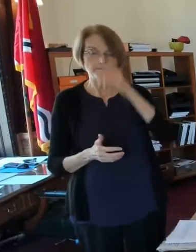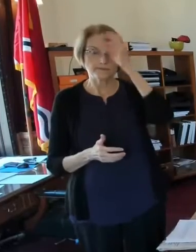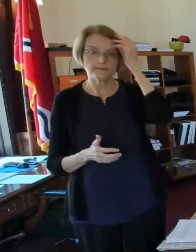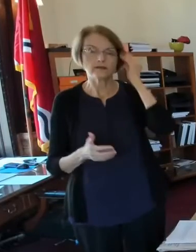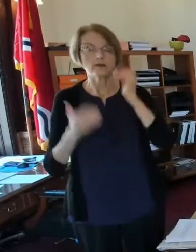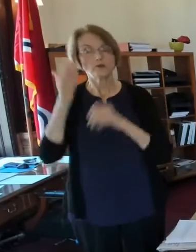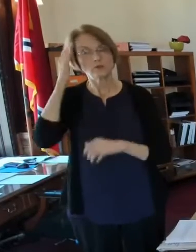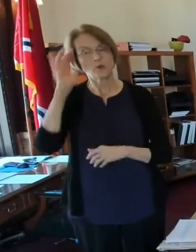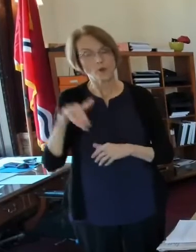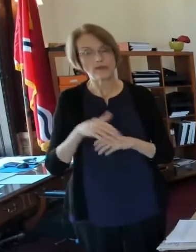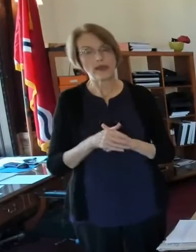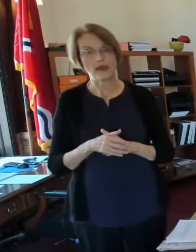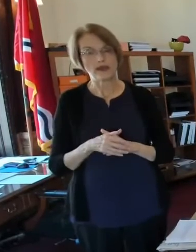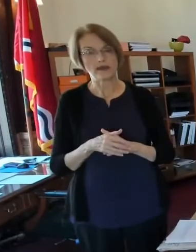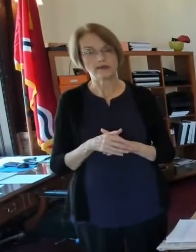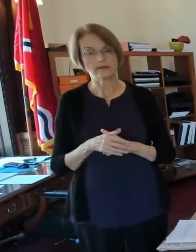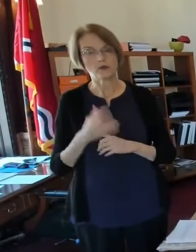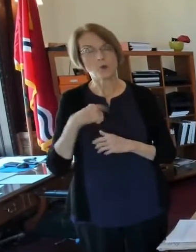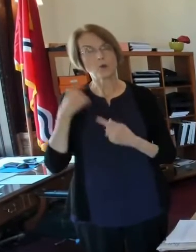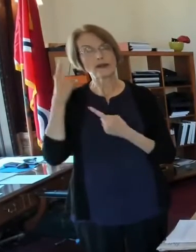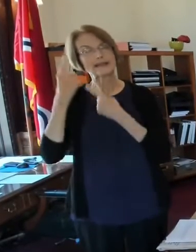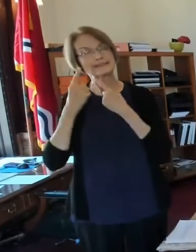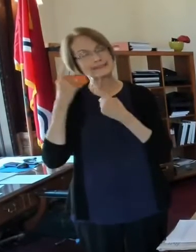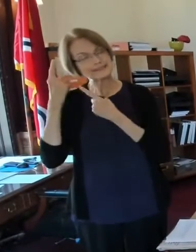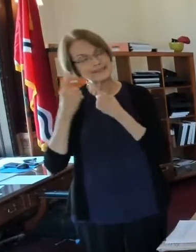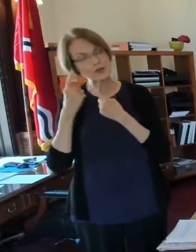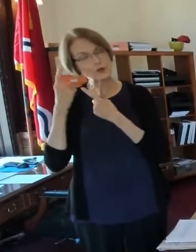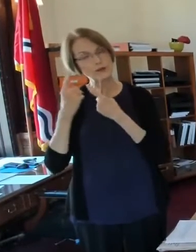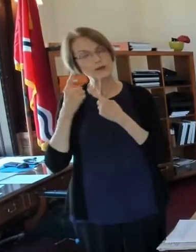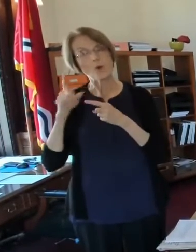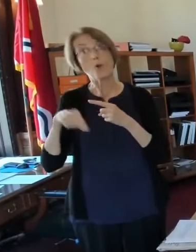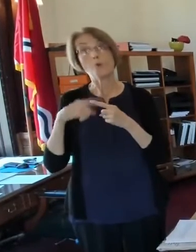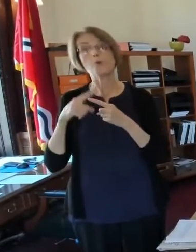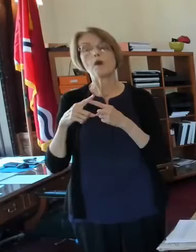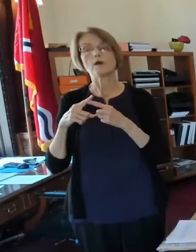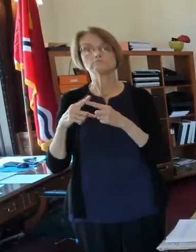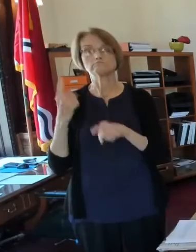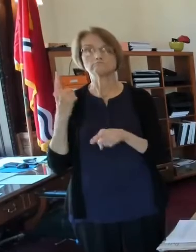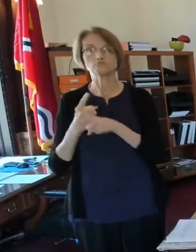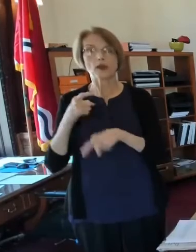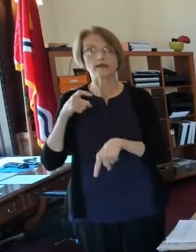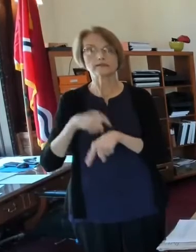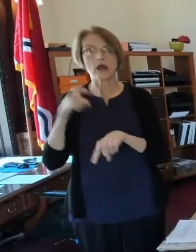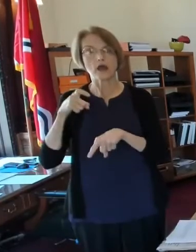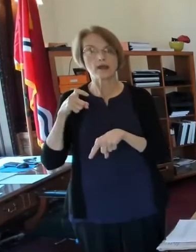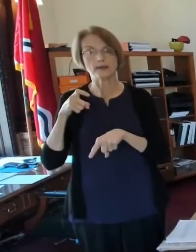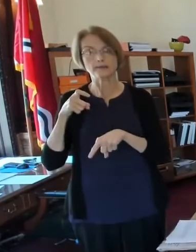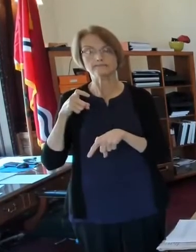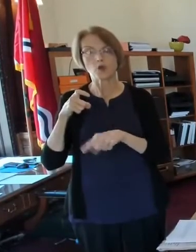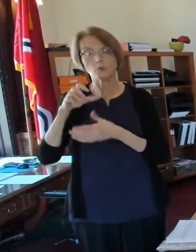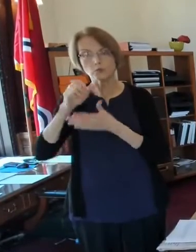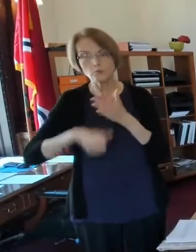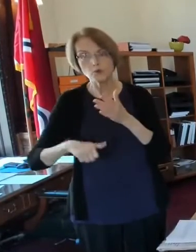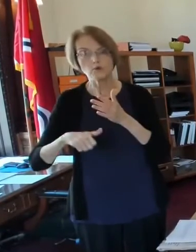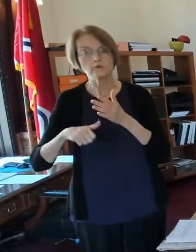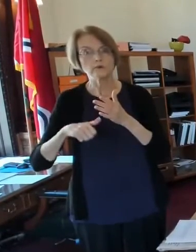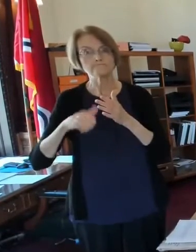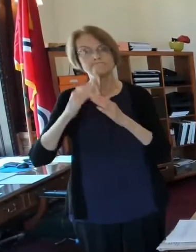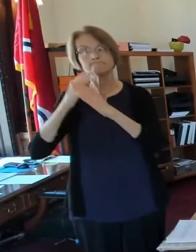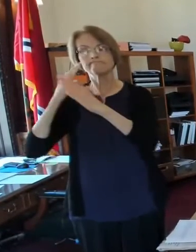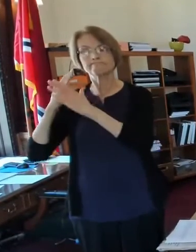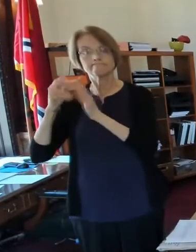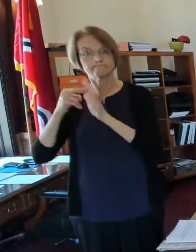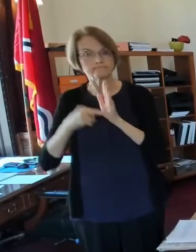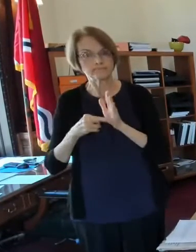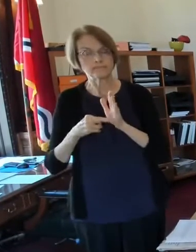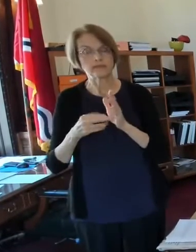it's something that we are considering. When would it be appropriate to remove some of those restrictions? We want to be